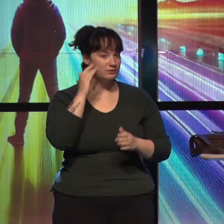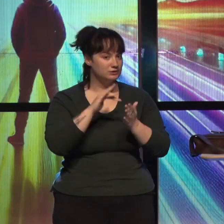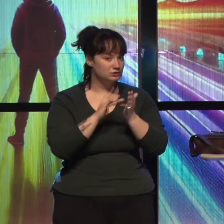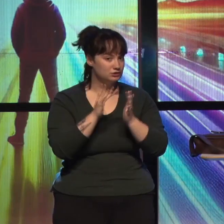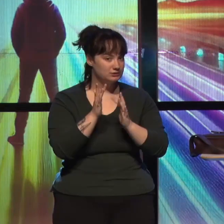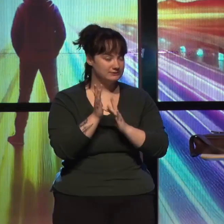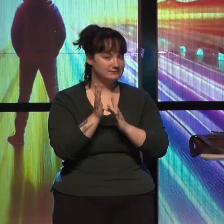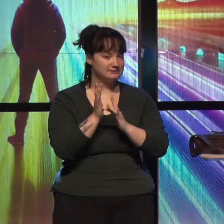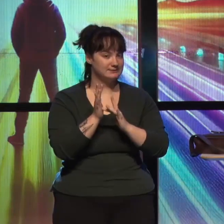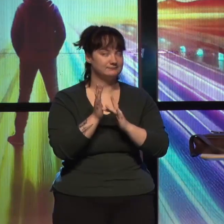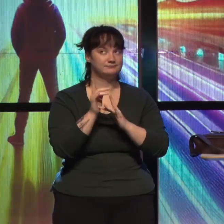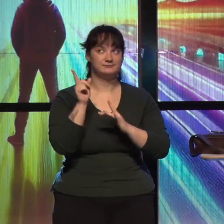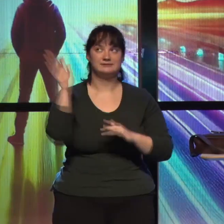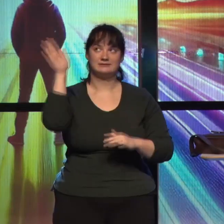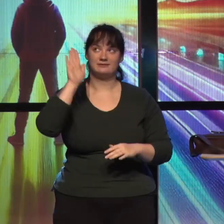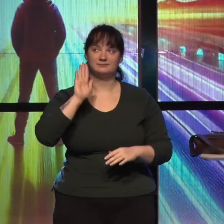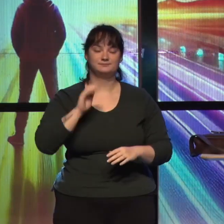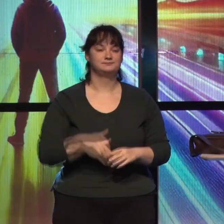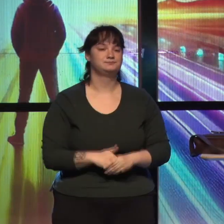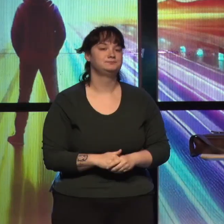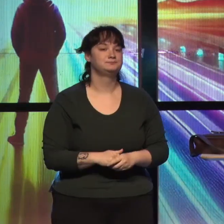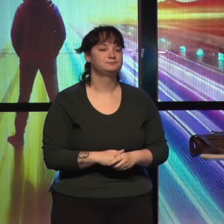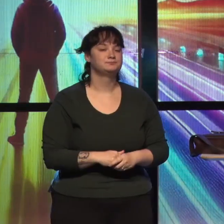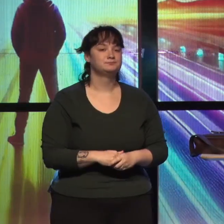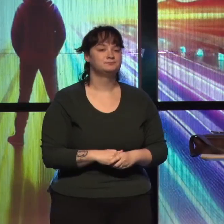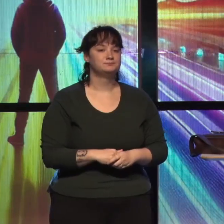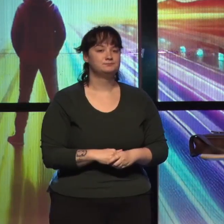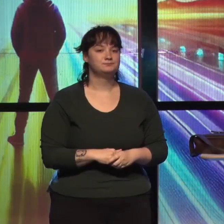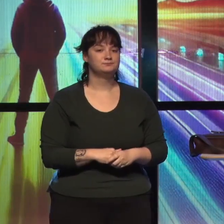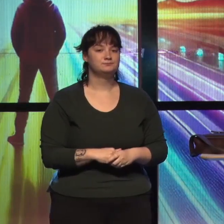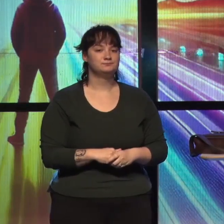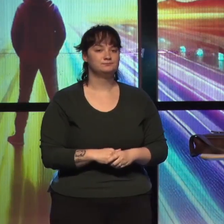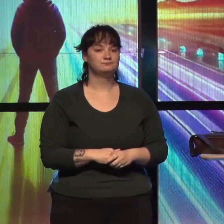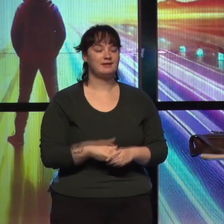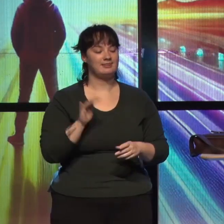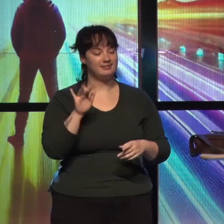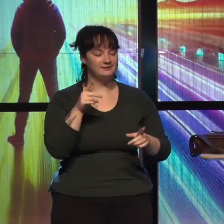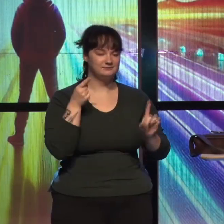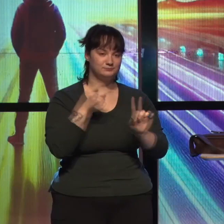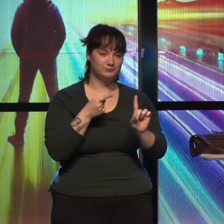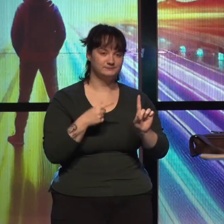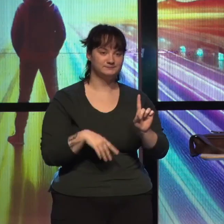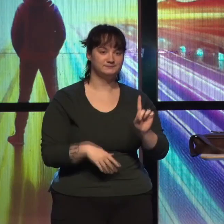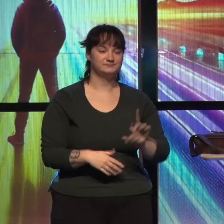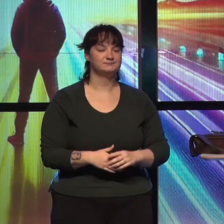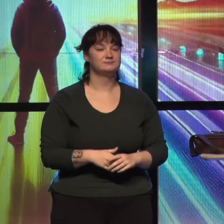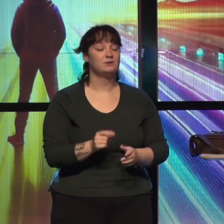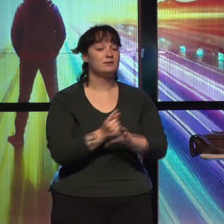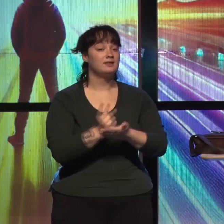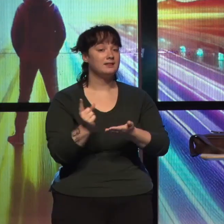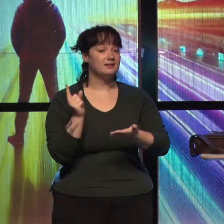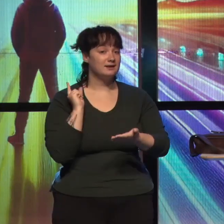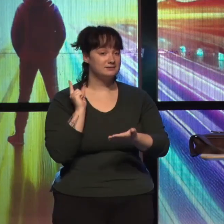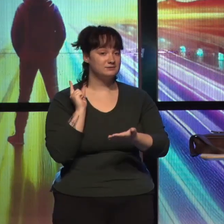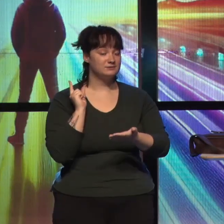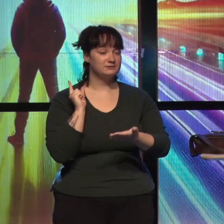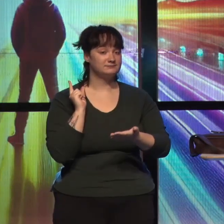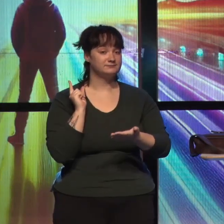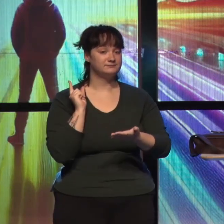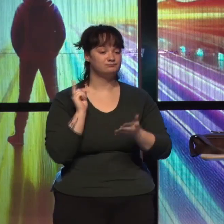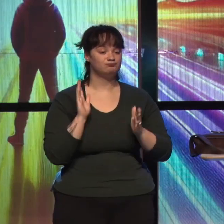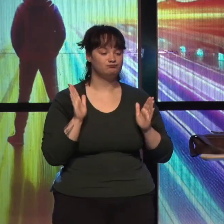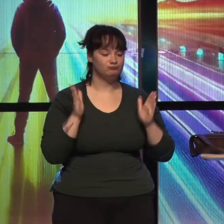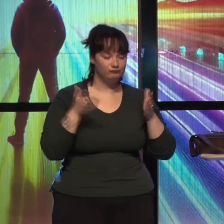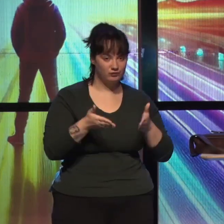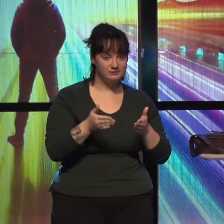the incarnation, and that's the way in which we interact with that. So we want that to be the case, all right? Now, last week then we looked at this crazy guy